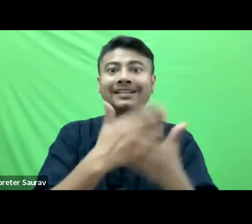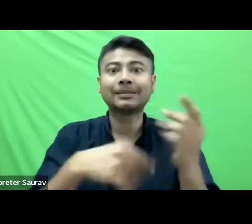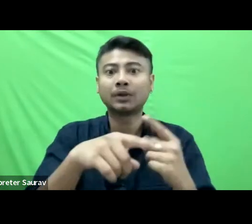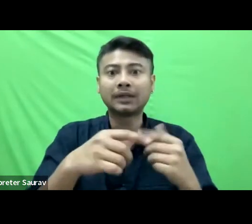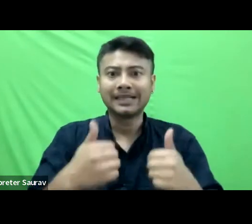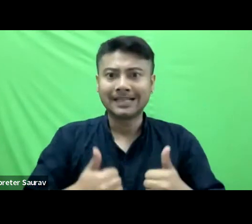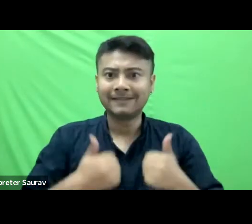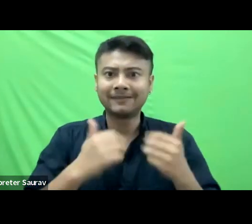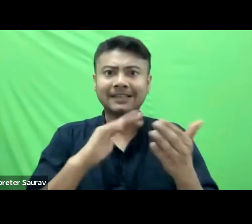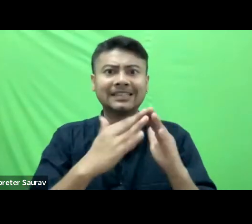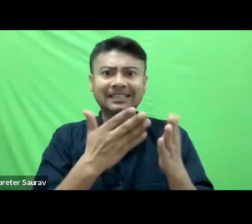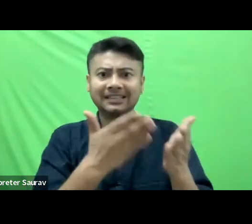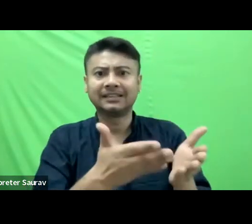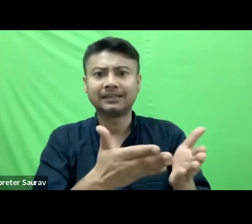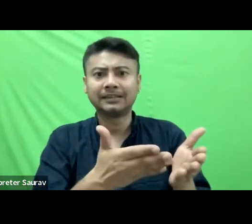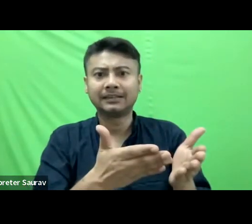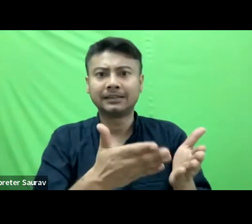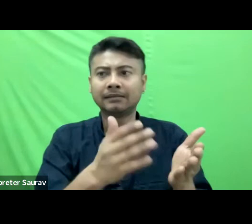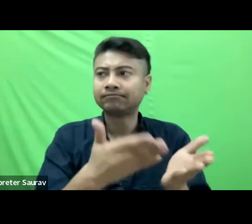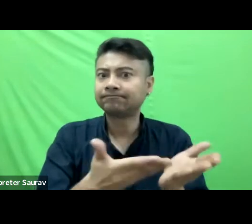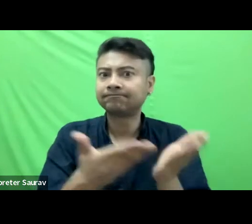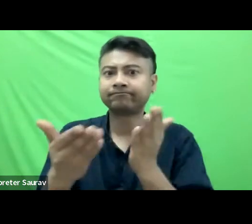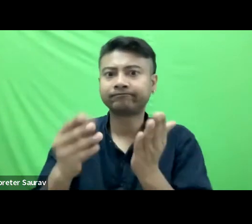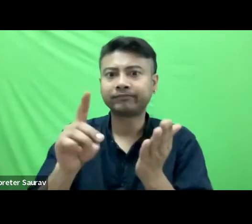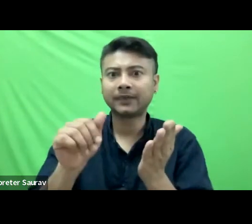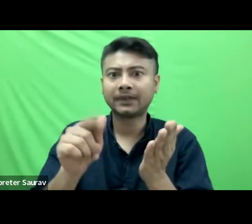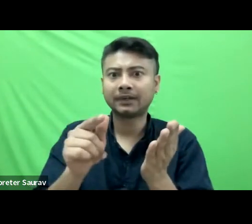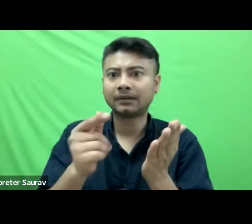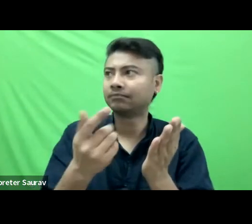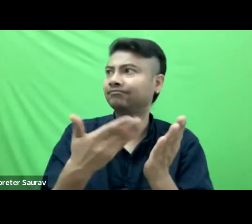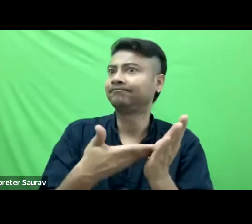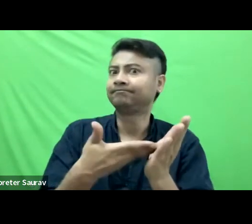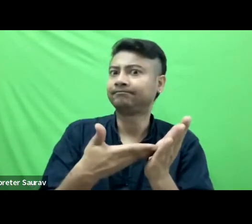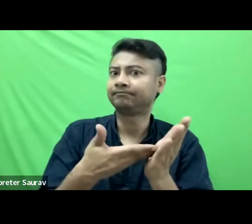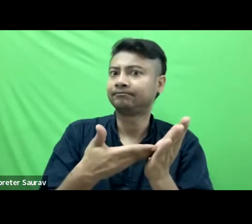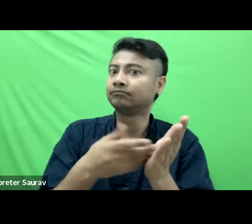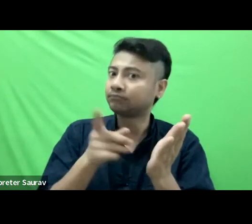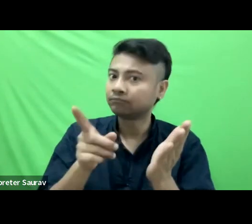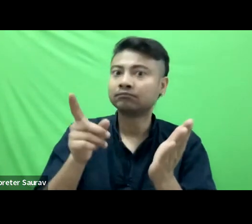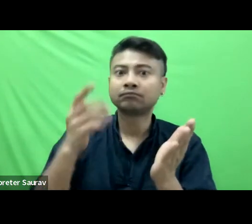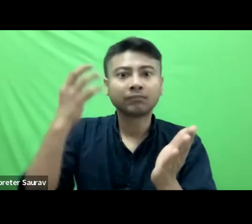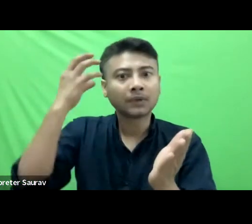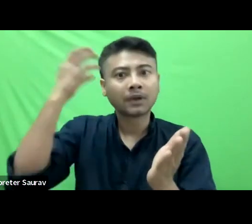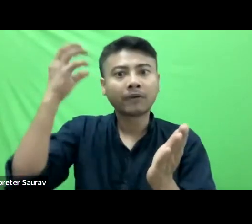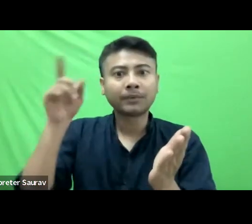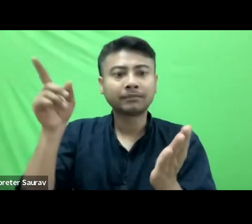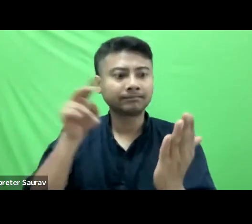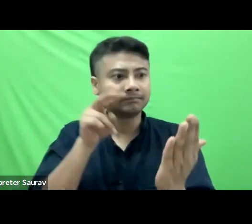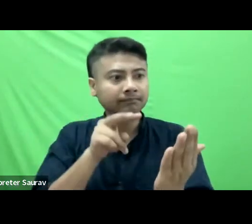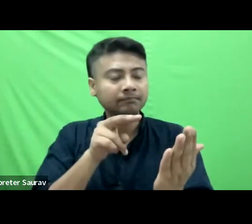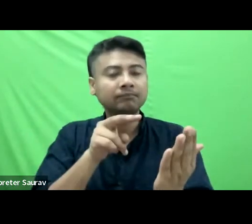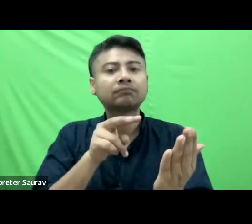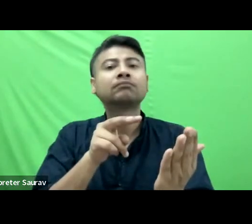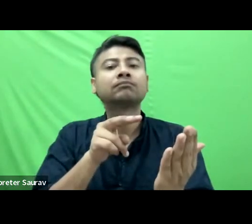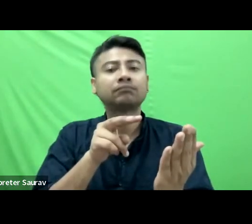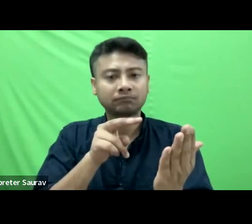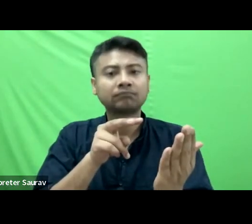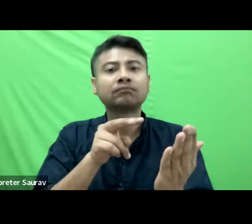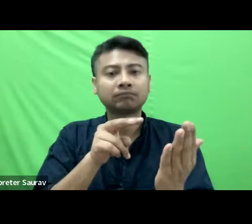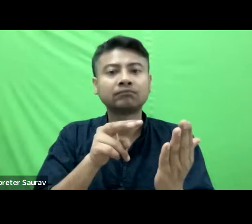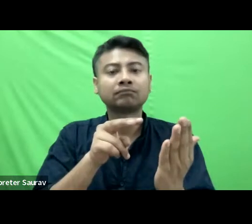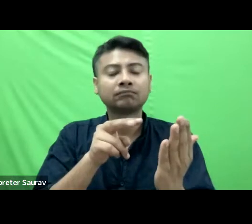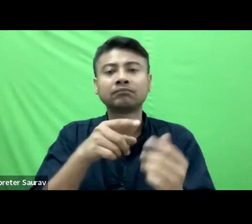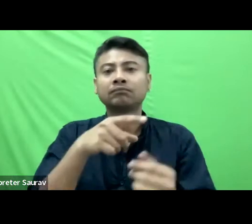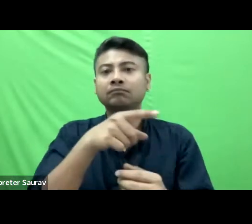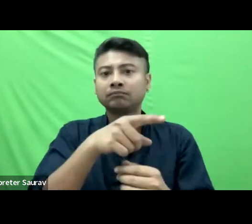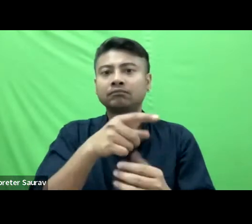data was able to sort of support the city government in developing a roadmap